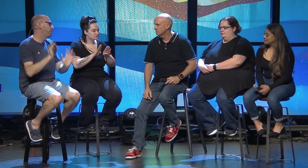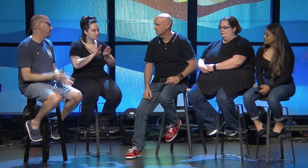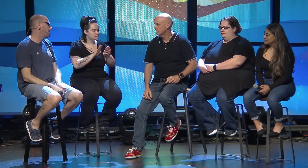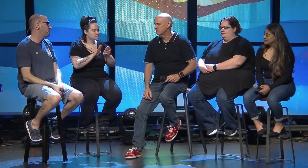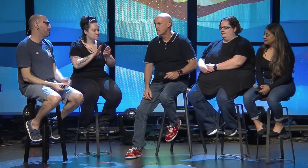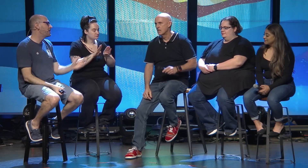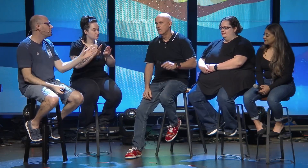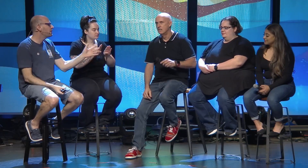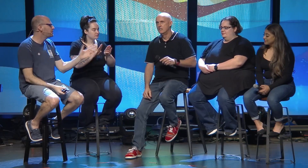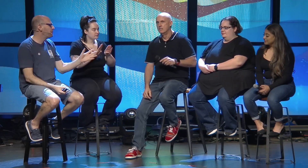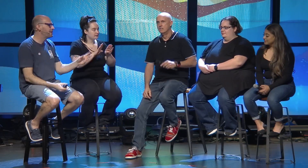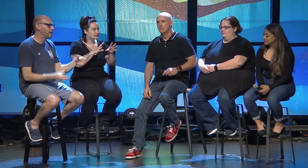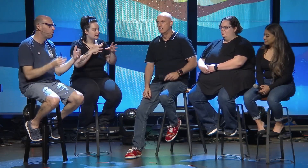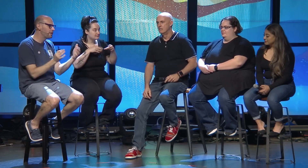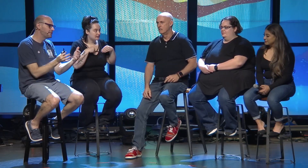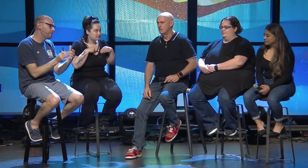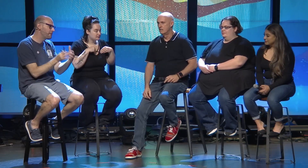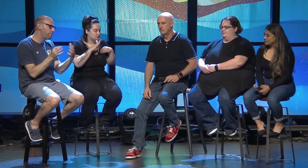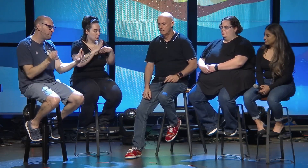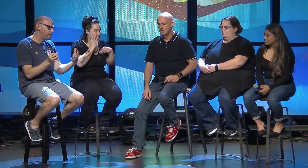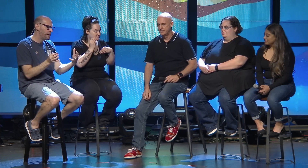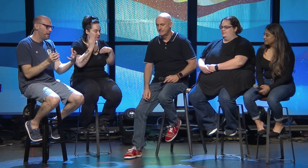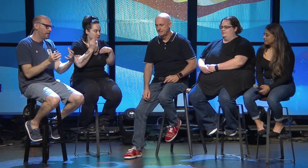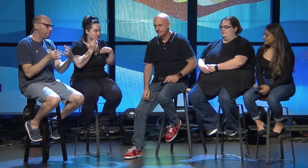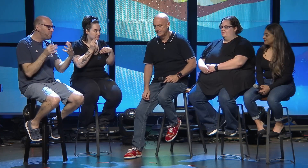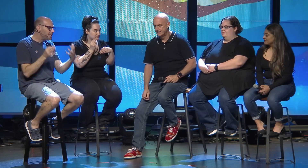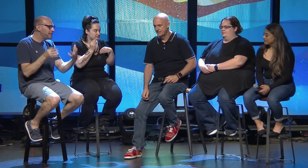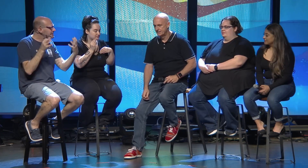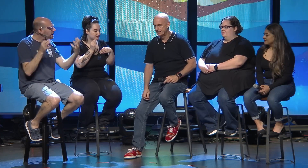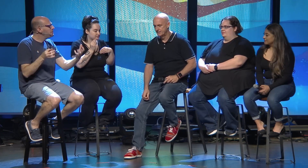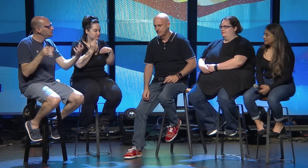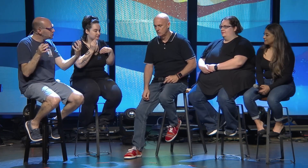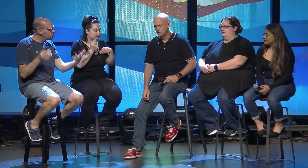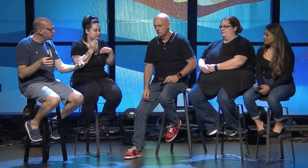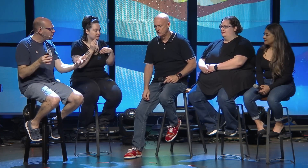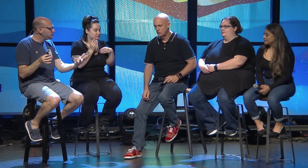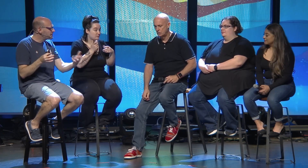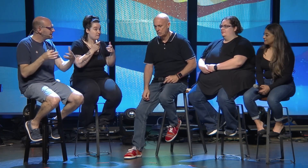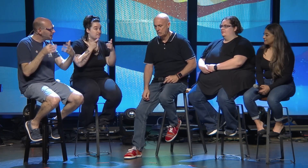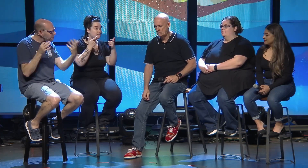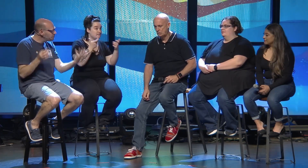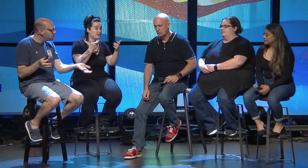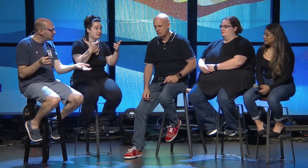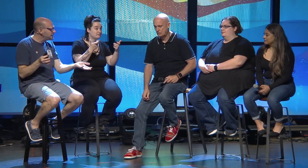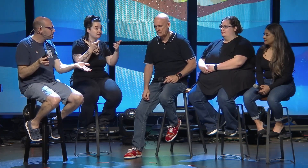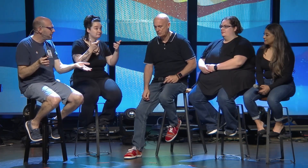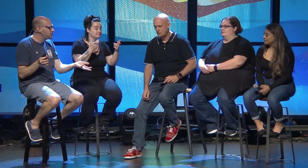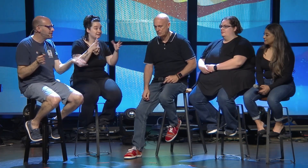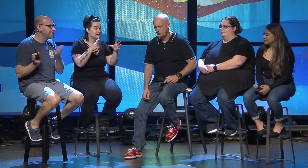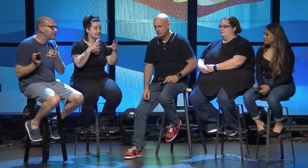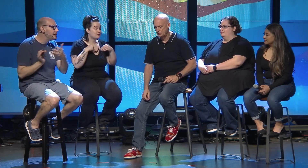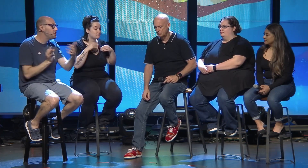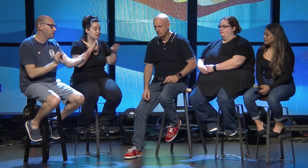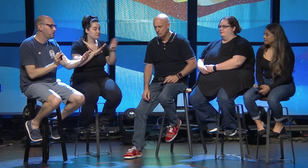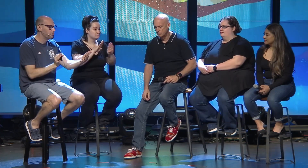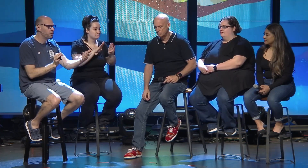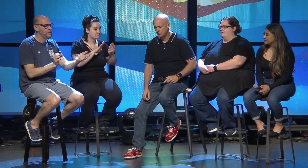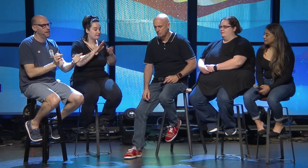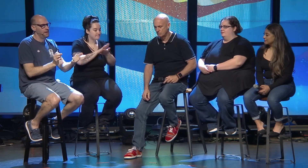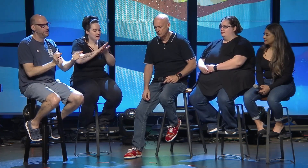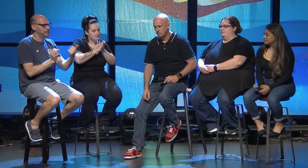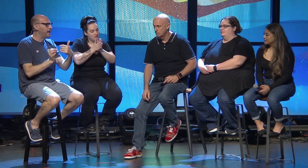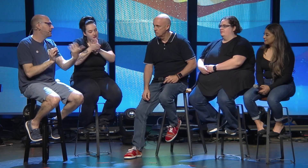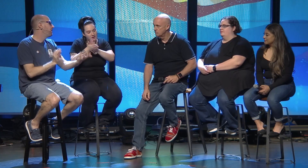off a whole bunch at the beginning, but in your experience, what are some of the big acceptable truths, acceptable beliefs, behaviors that lead